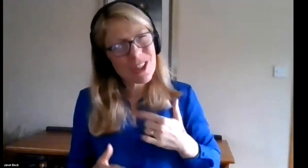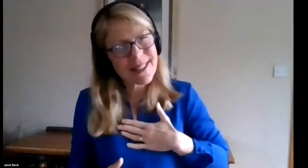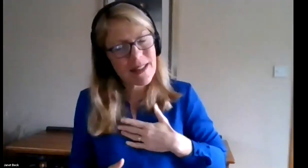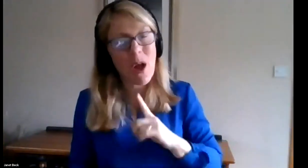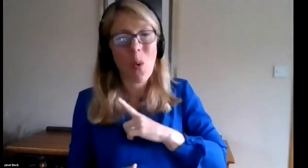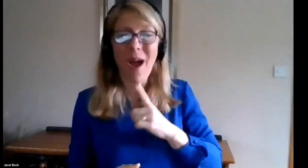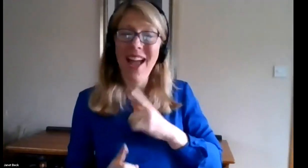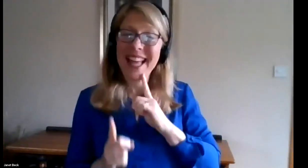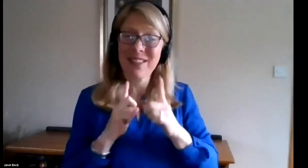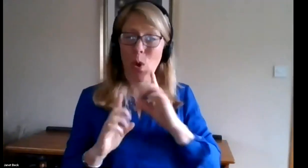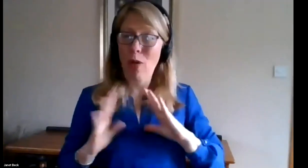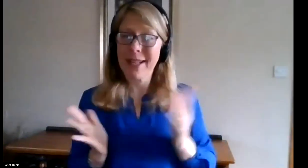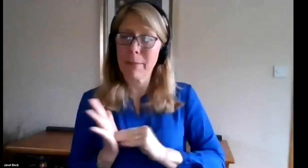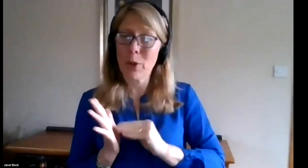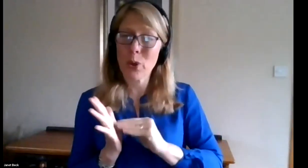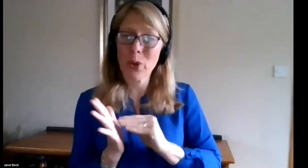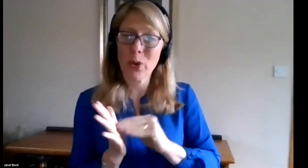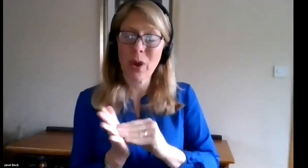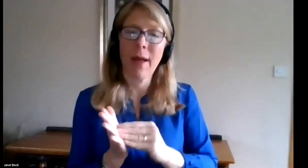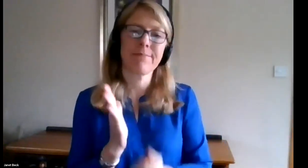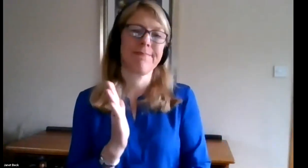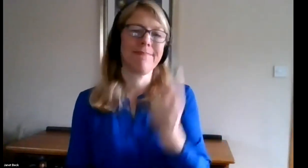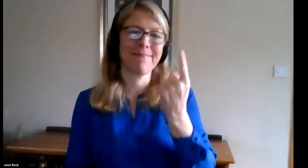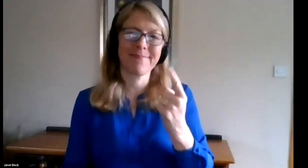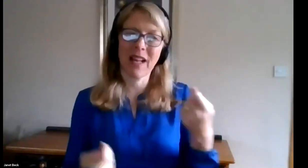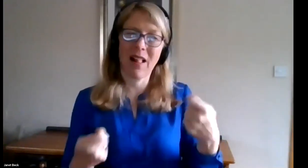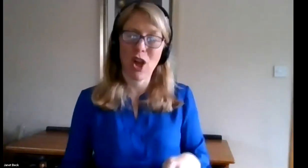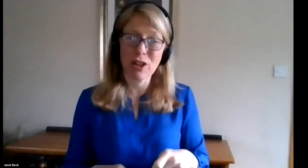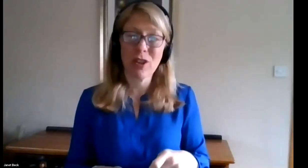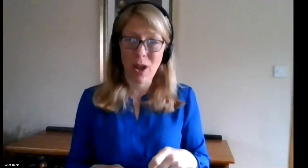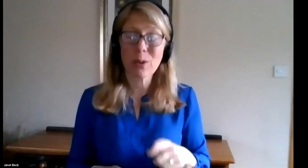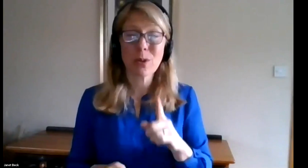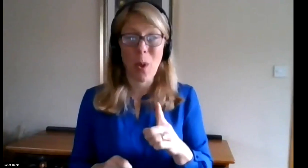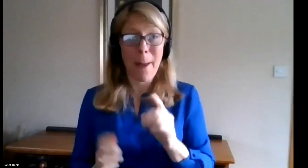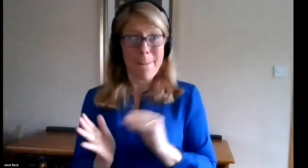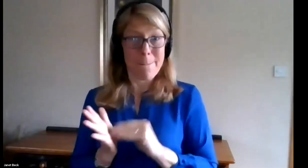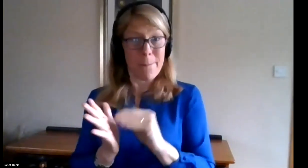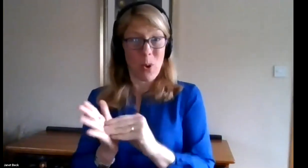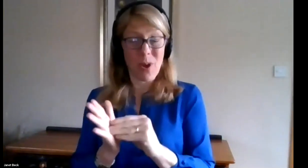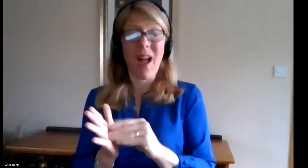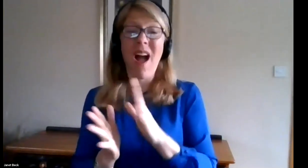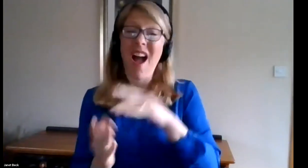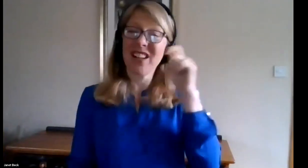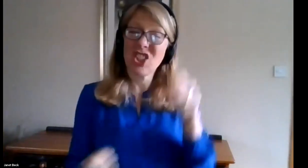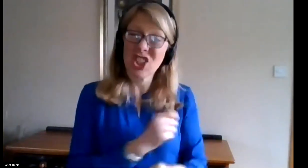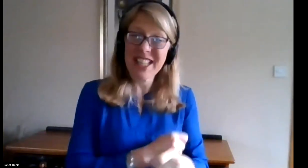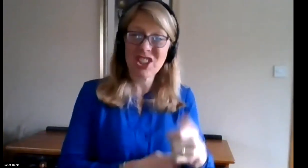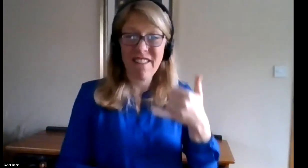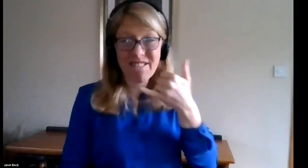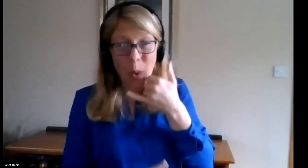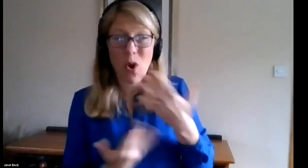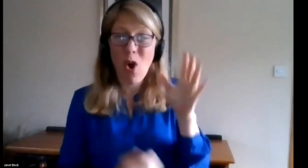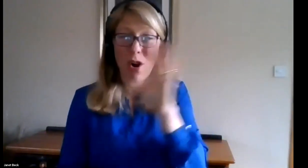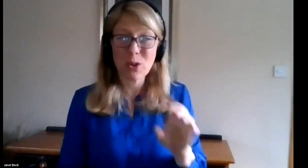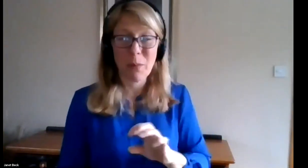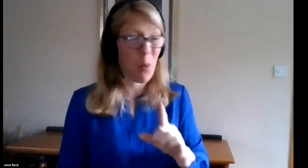lockdown came in March. I did have to conduct them over Zoom, or via the phone, because everyone was working from